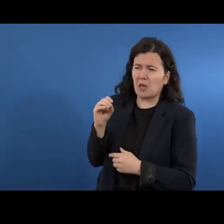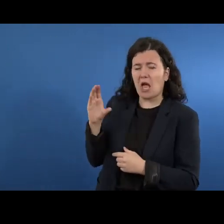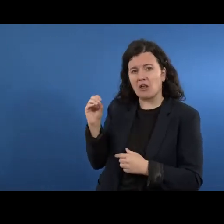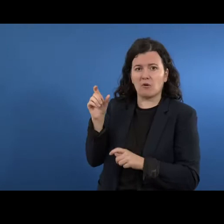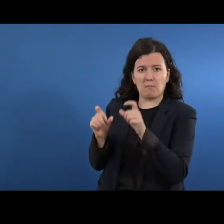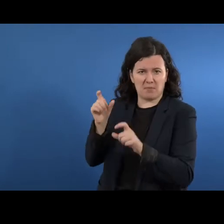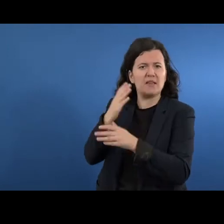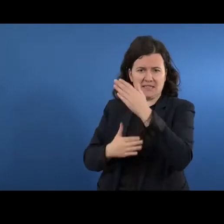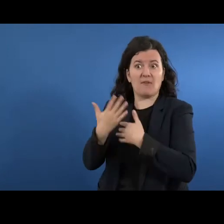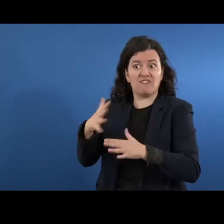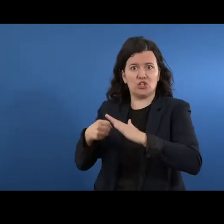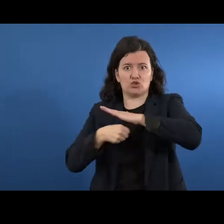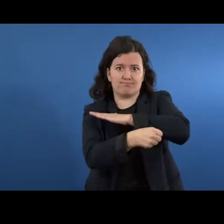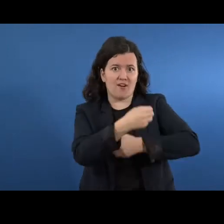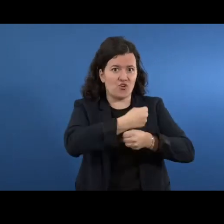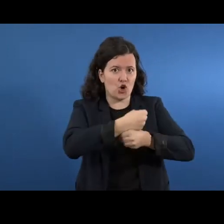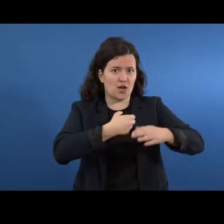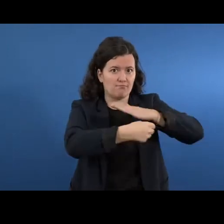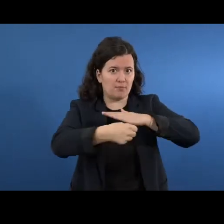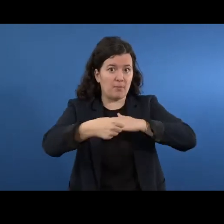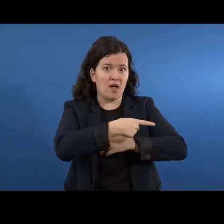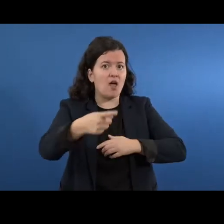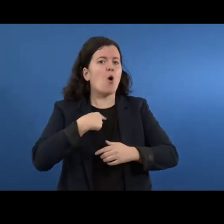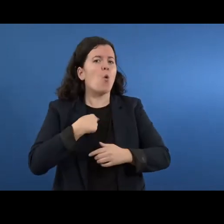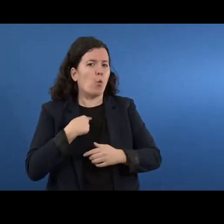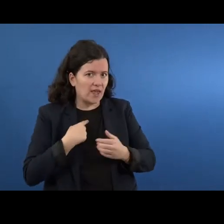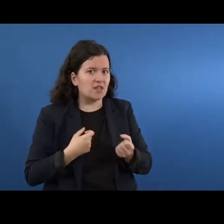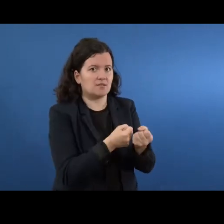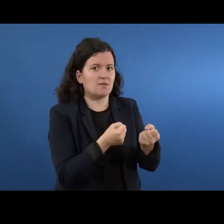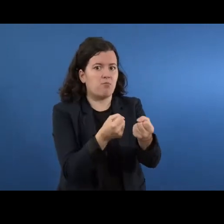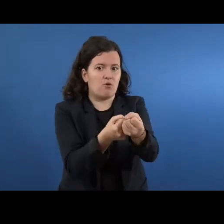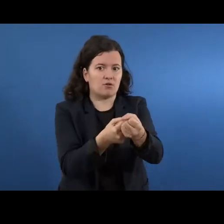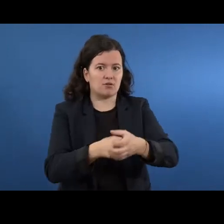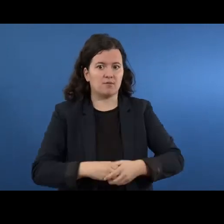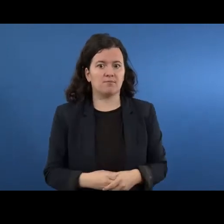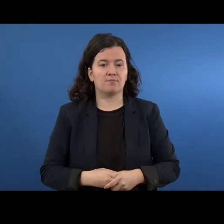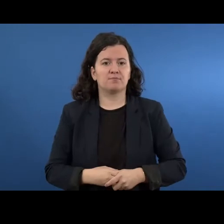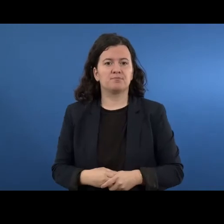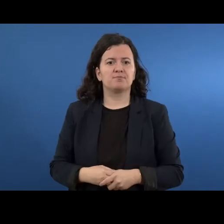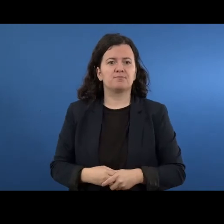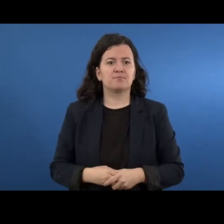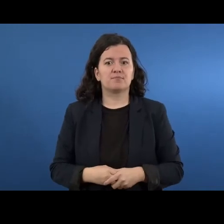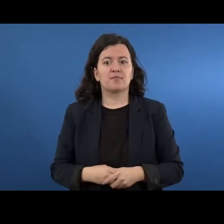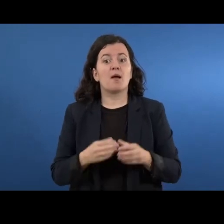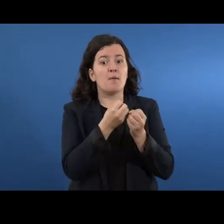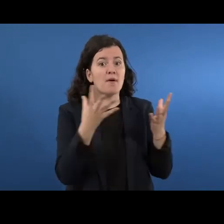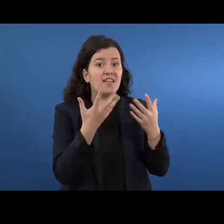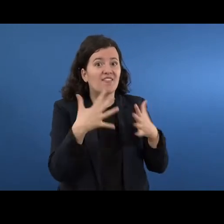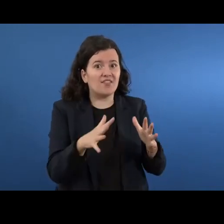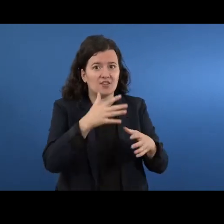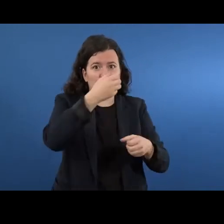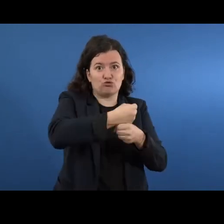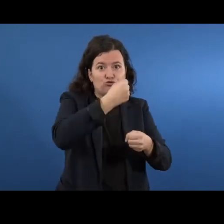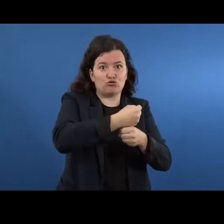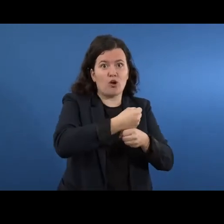workplace, we've connected them to companies. Only 10% have left their jobs, but they've left their jobs for higher education or for